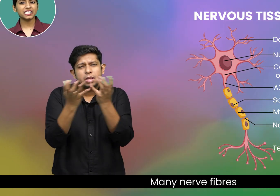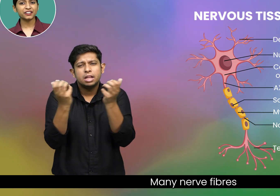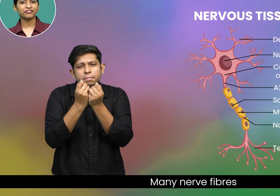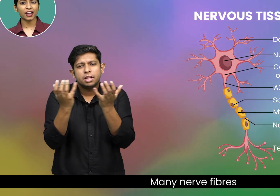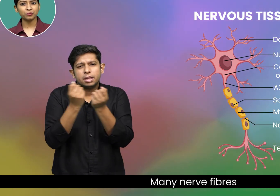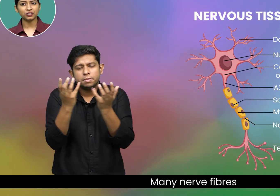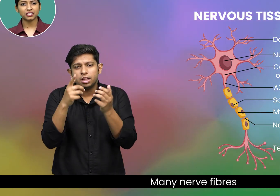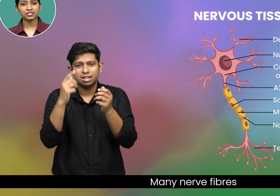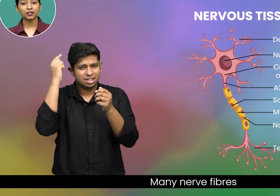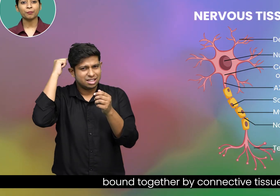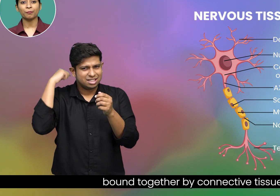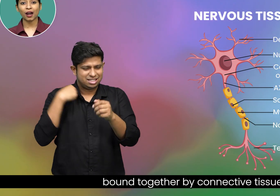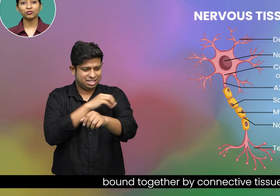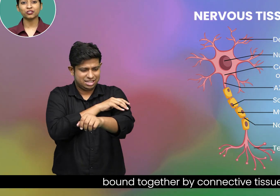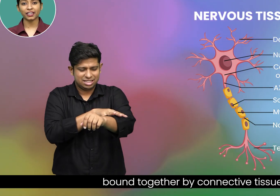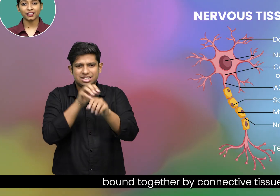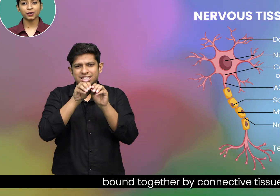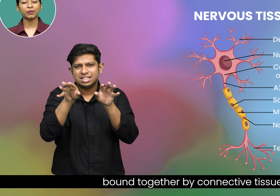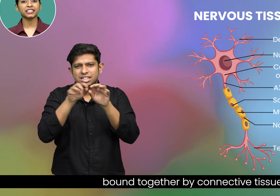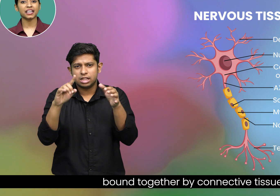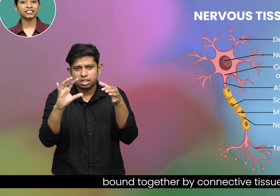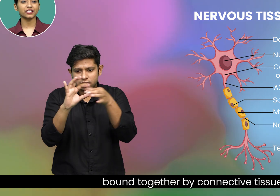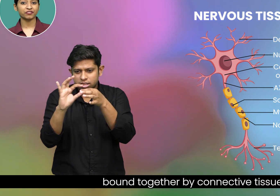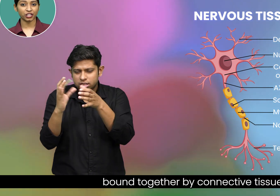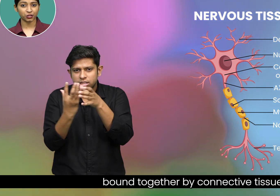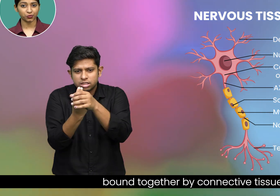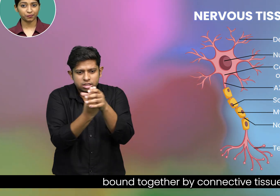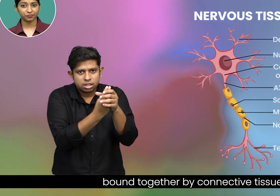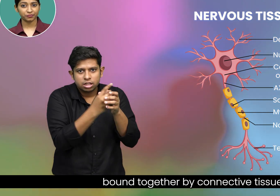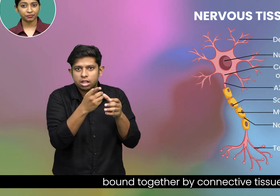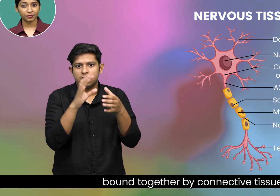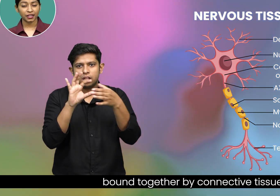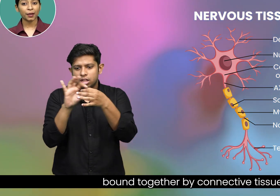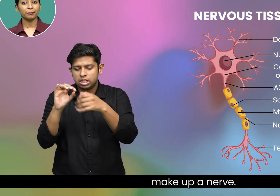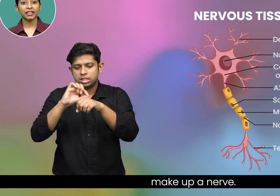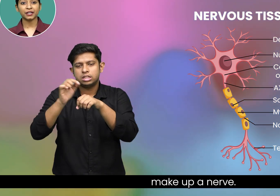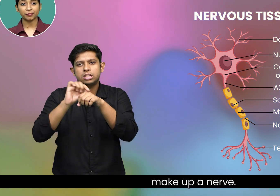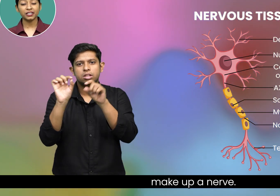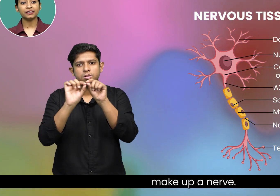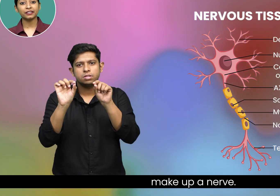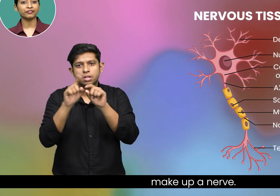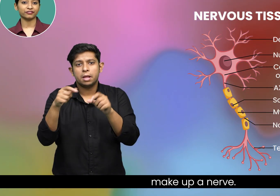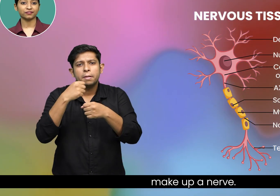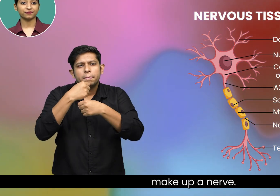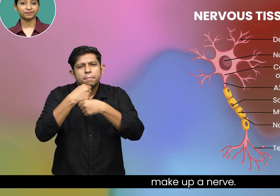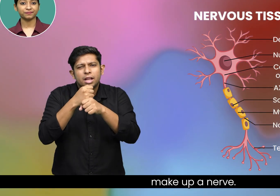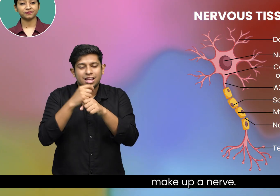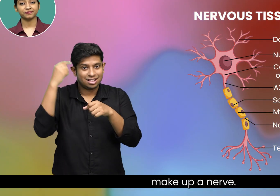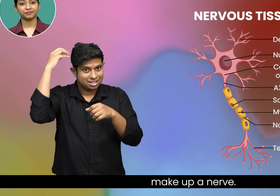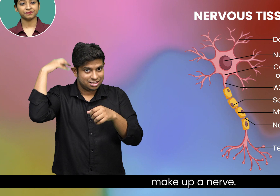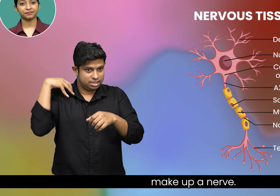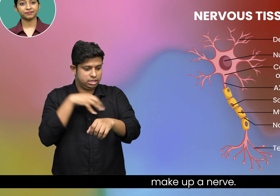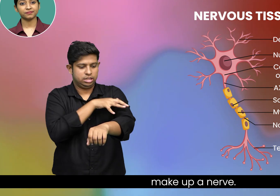Many nerve fibers bound together by connective tissue make up a nerve.